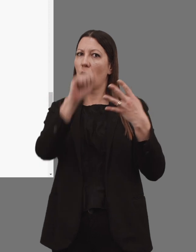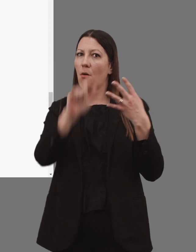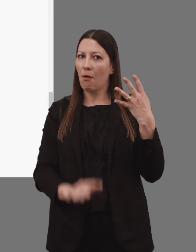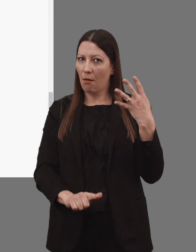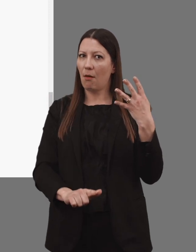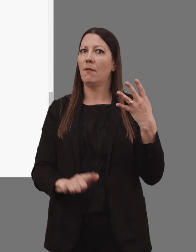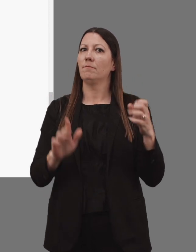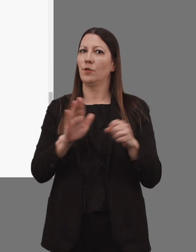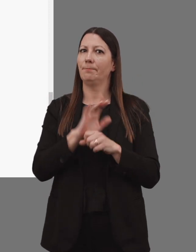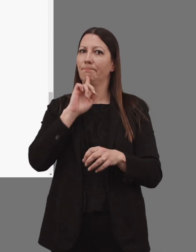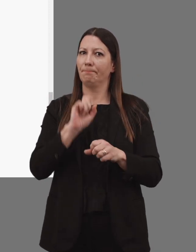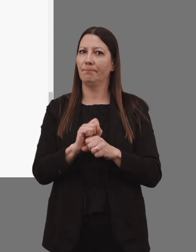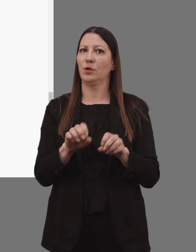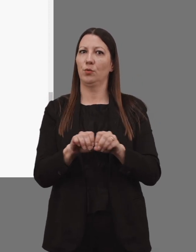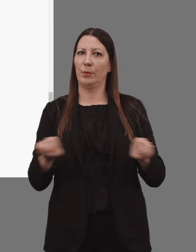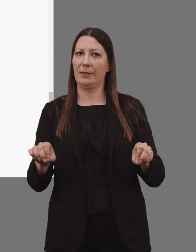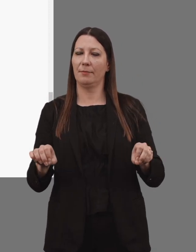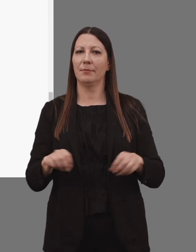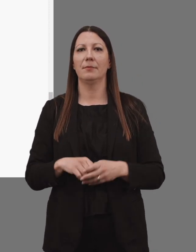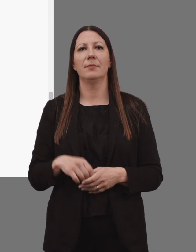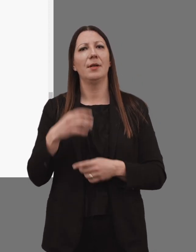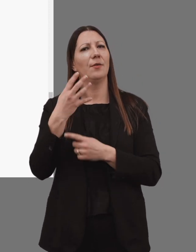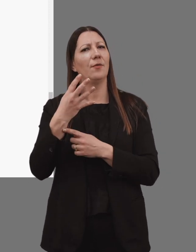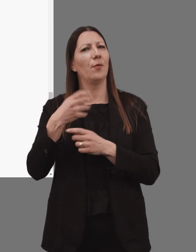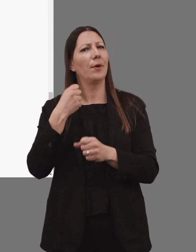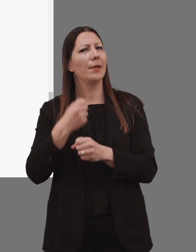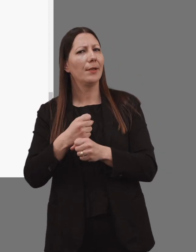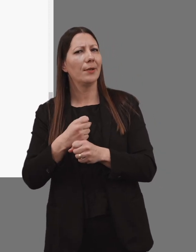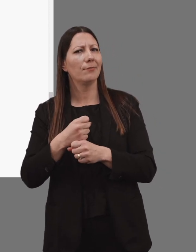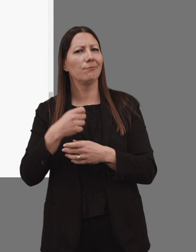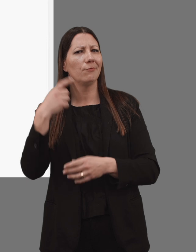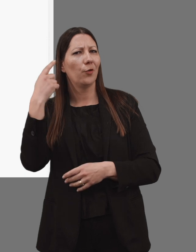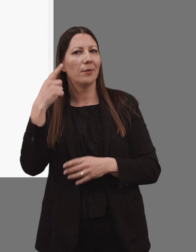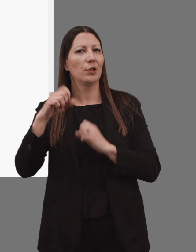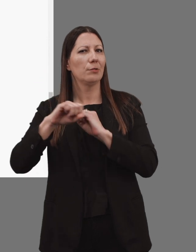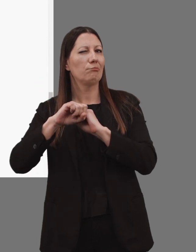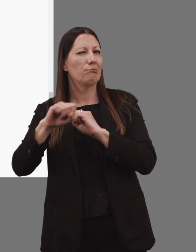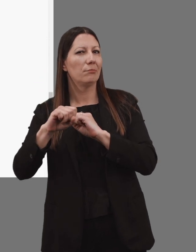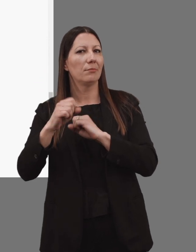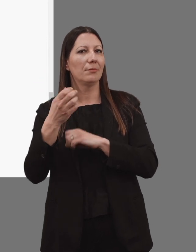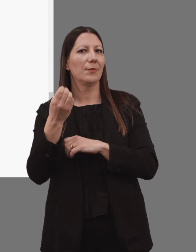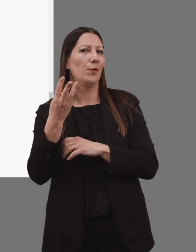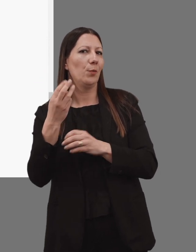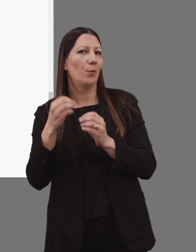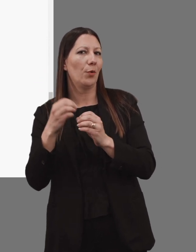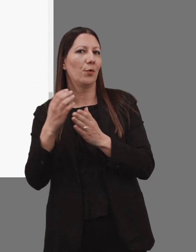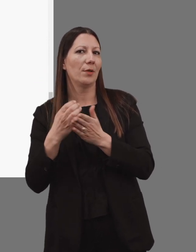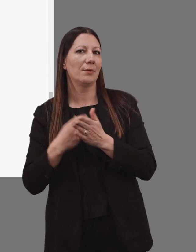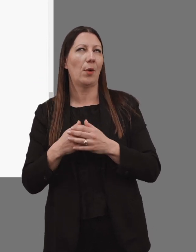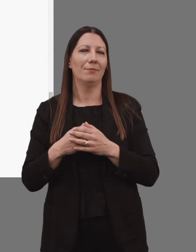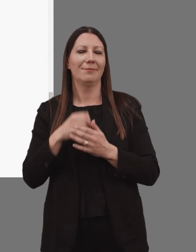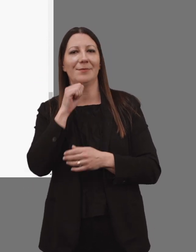degrees. A 4-year degree just takes a little bit longer. It's a few extra, well, not a few extra courses, but about a year